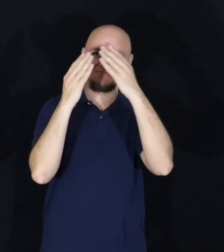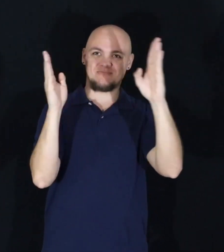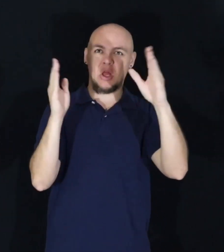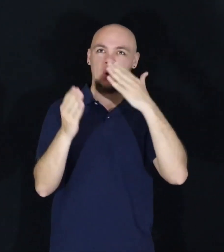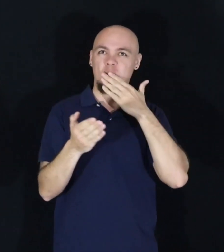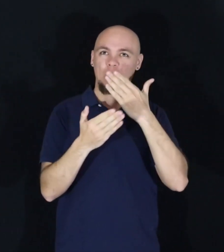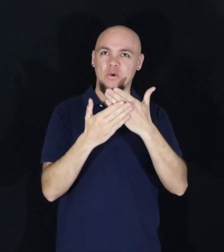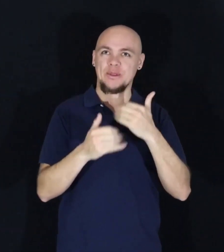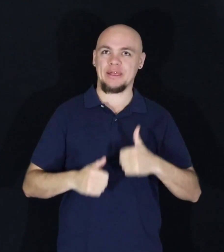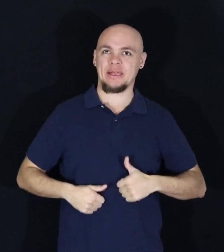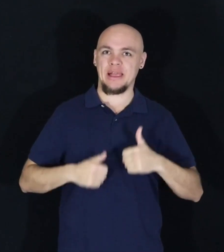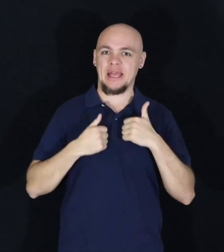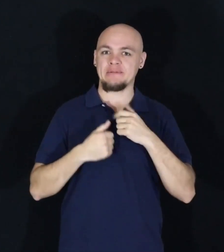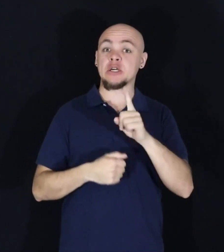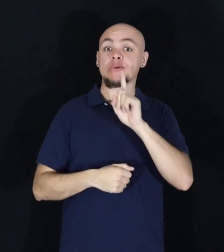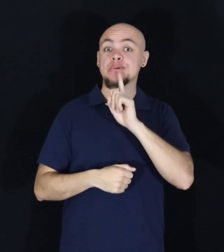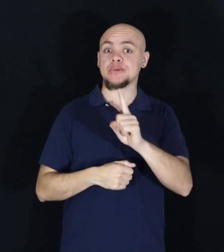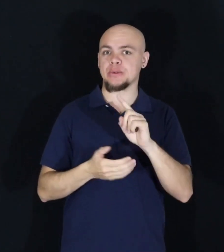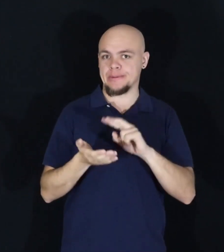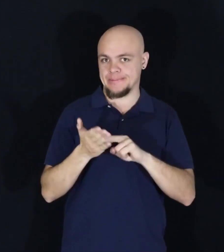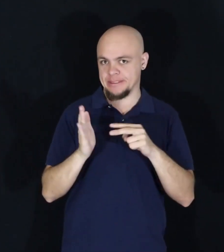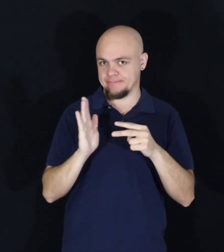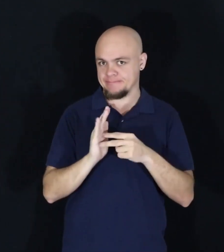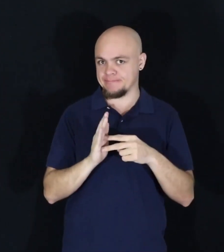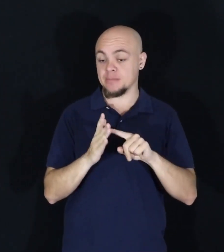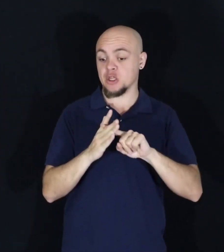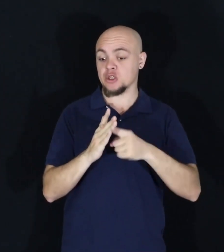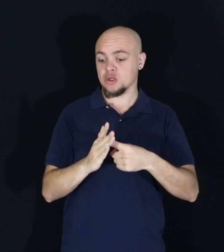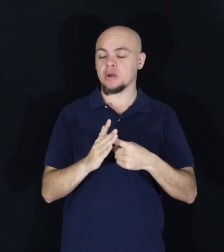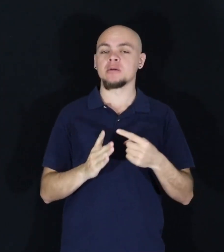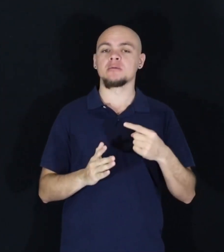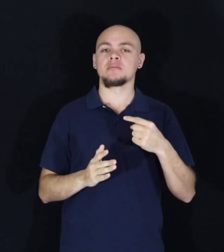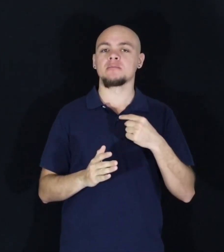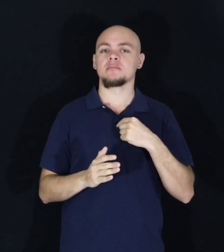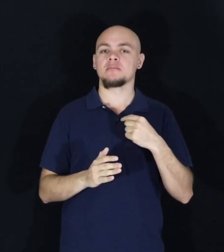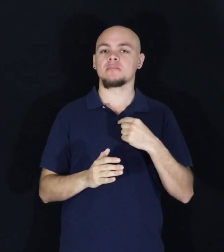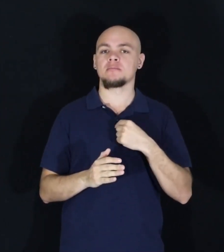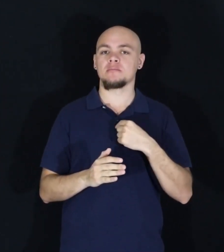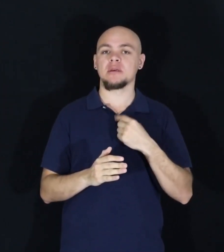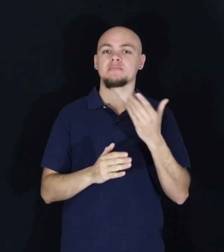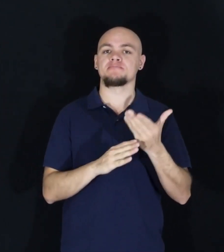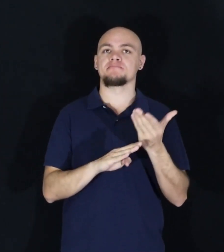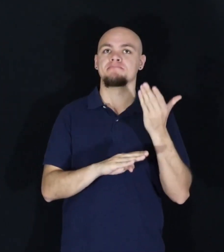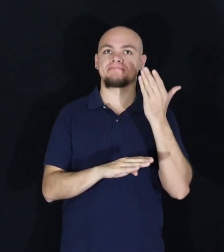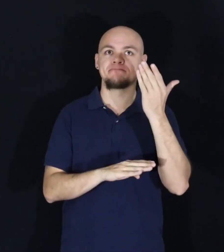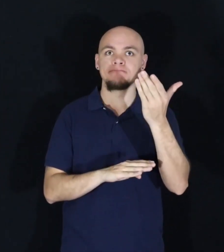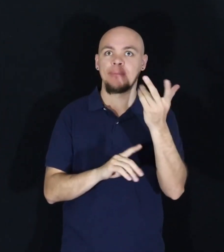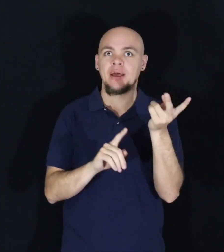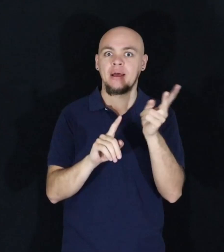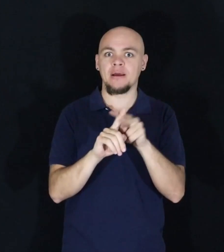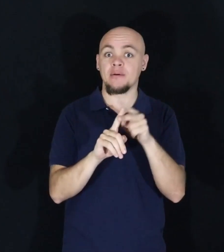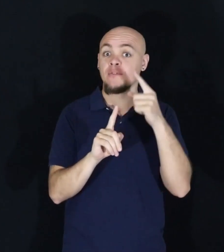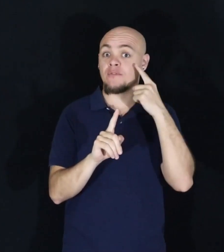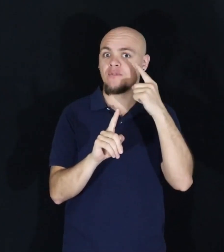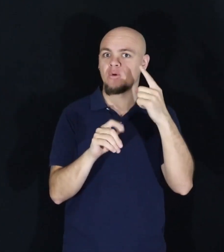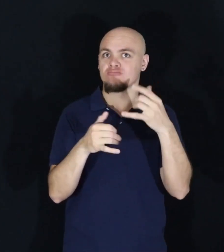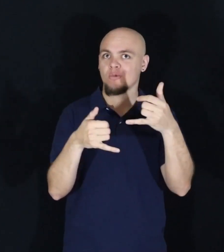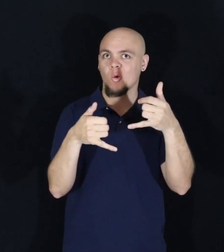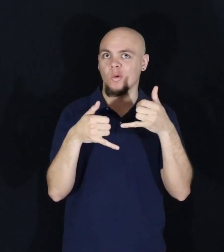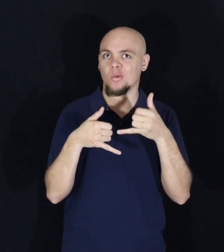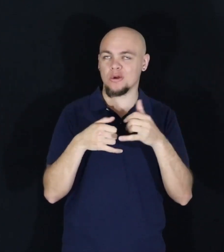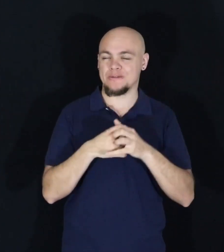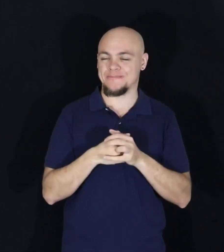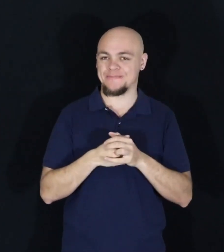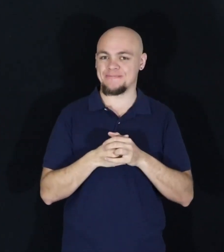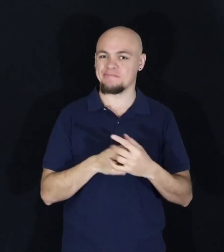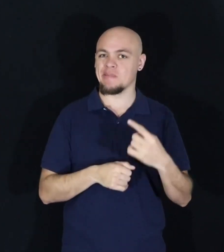good life. It all started when I once submitted my application for a very prestigious award. I